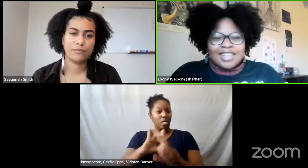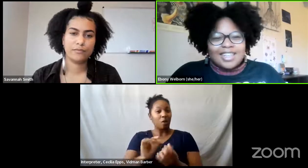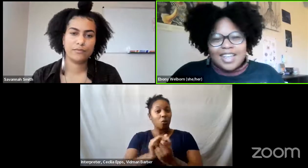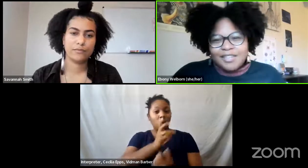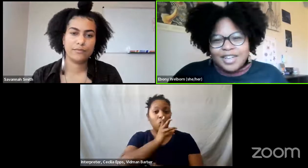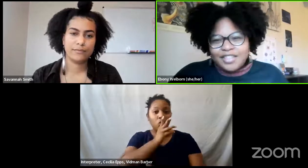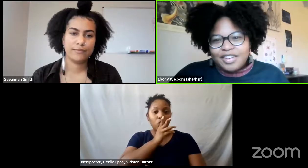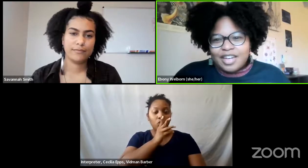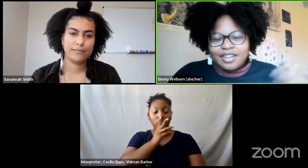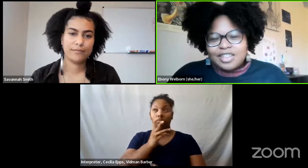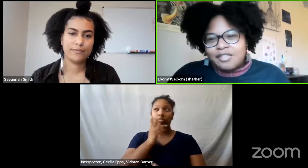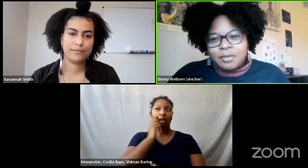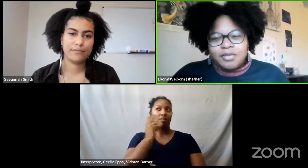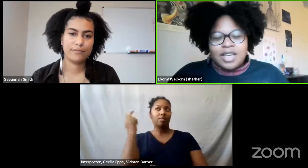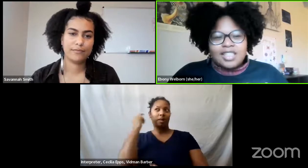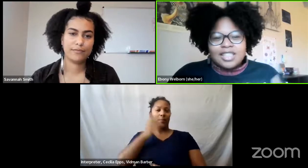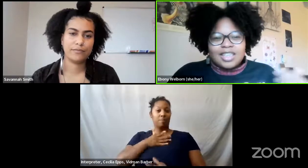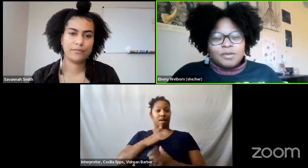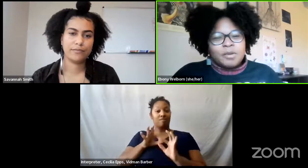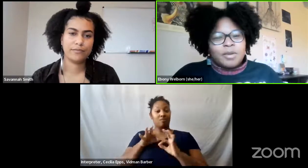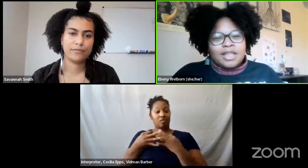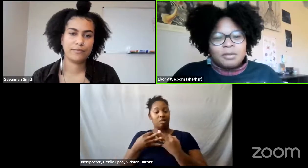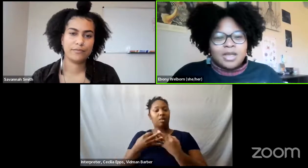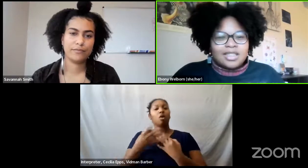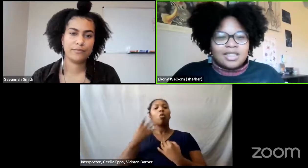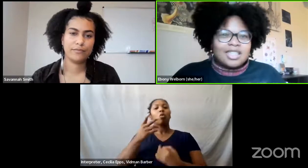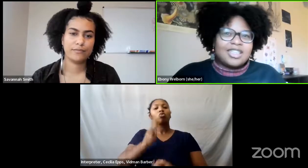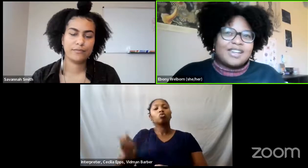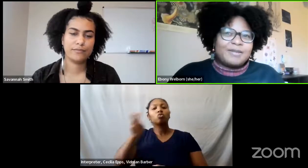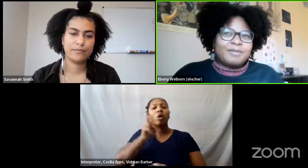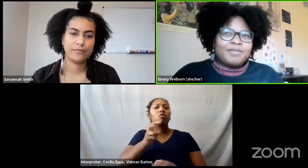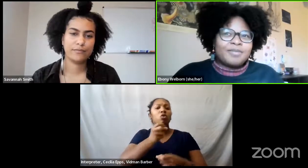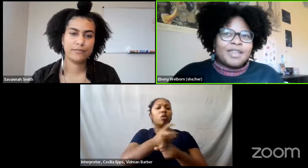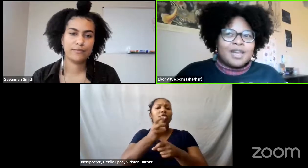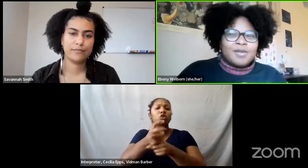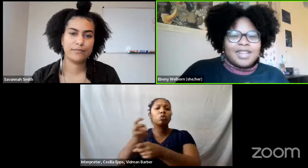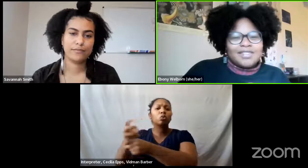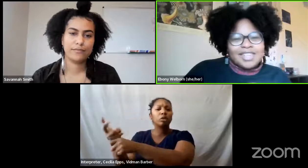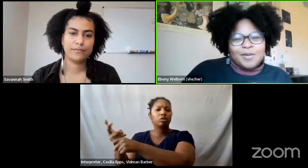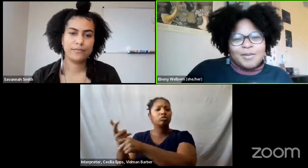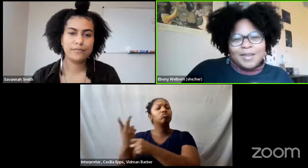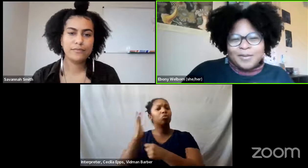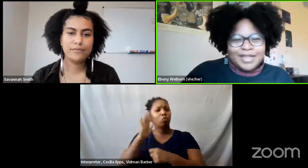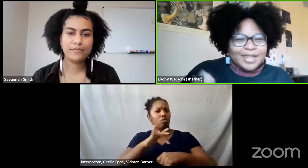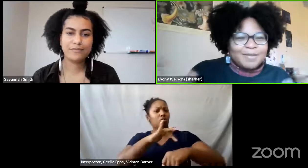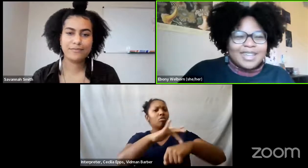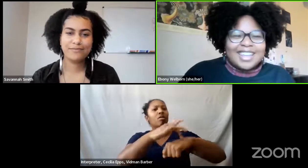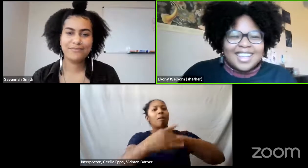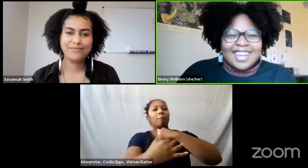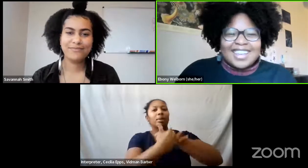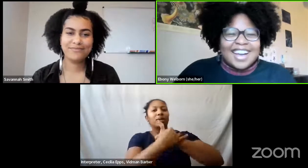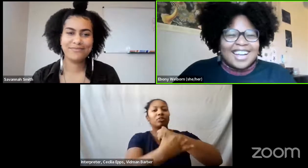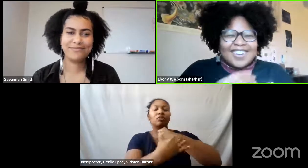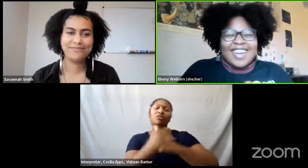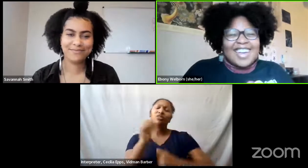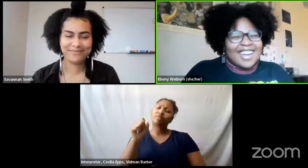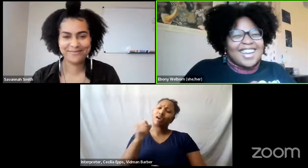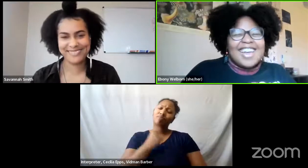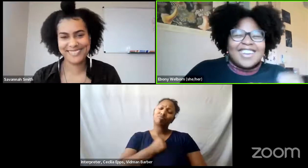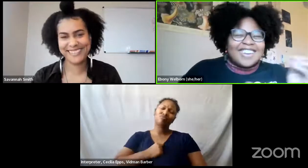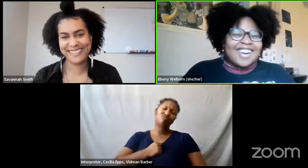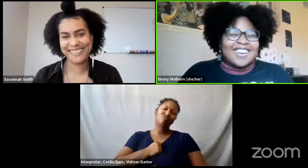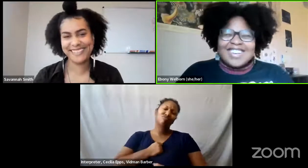a vacation every other year, it's our family vacation, and it would be at the beach. And we would love to go by the water, but yeah, again, not